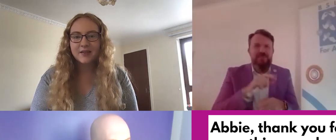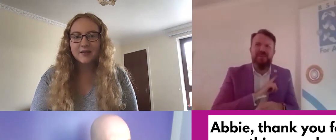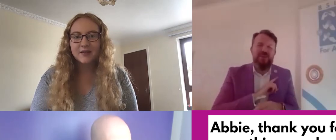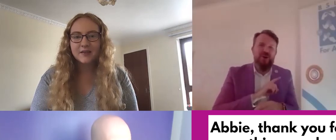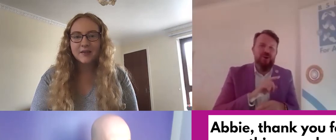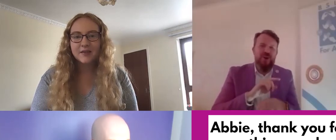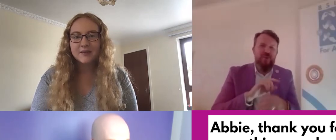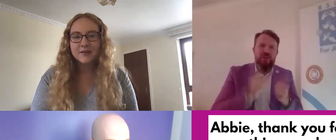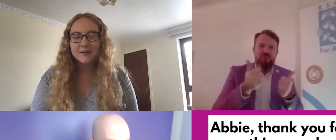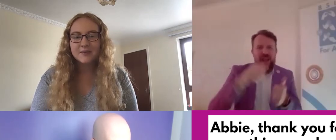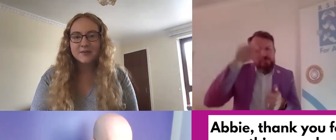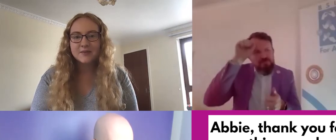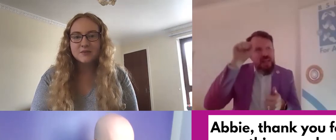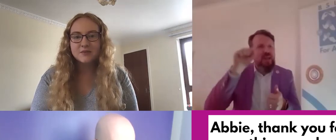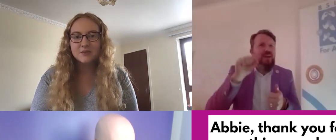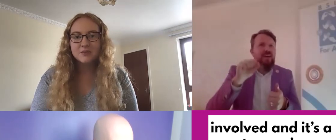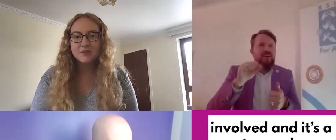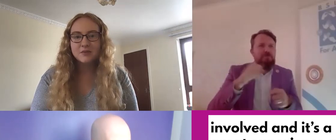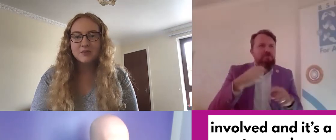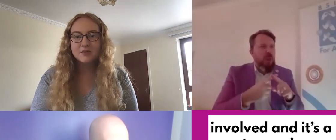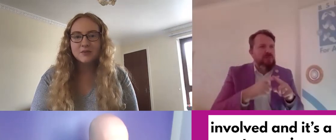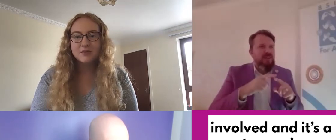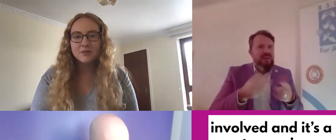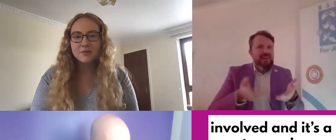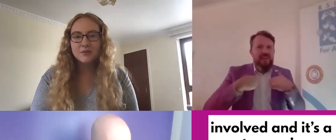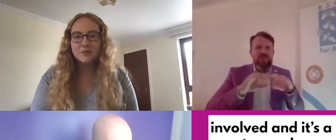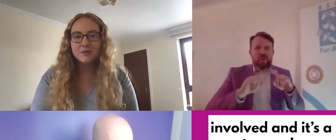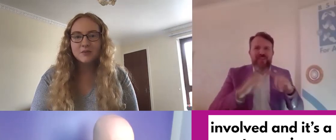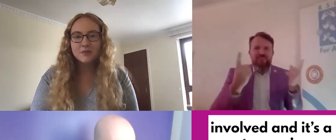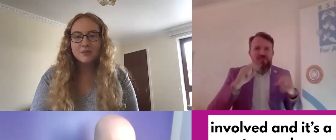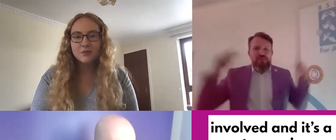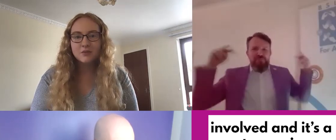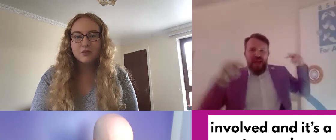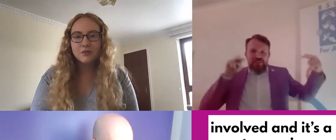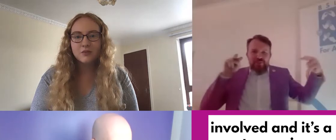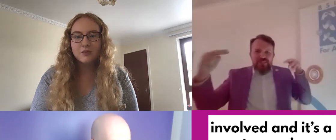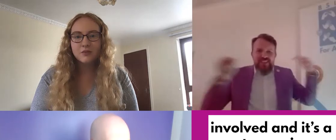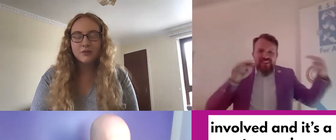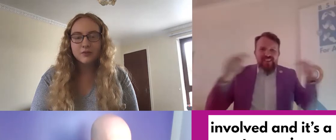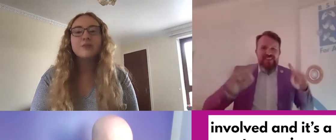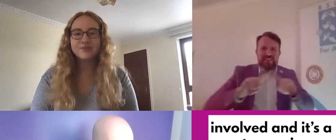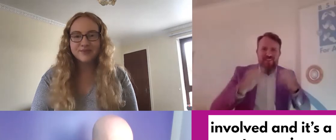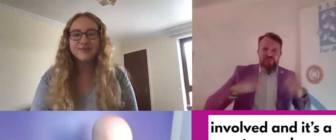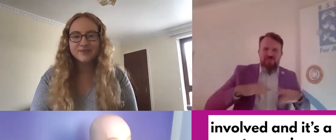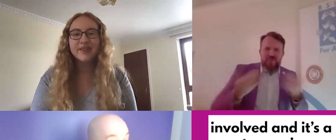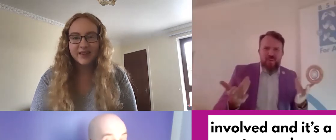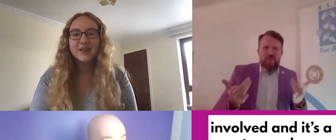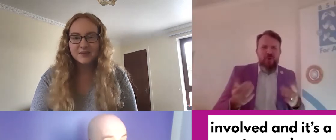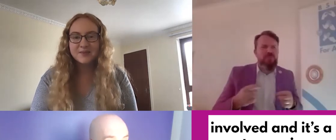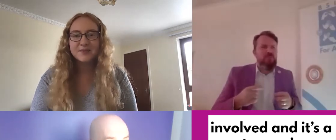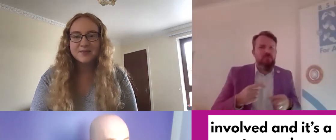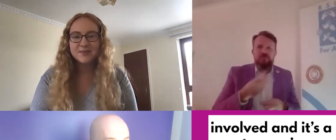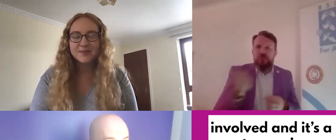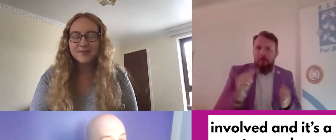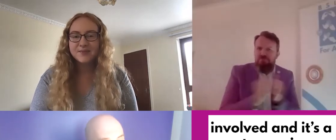really pleased that yourself and the others were involved, because it's a great experience, and the memories that you'll have of that, and as